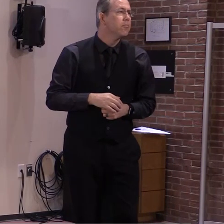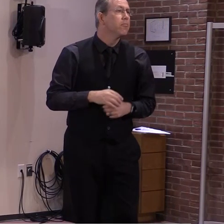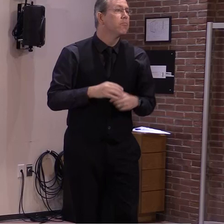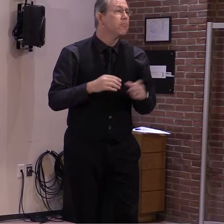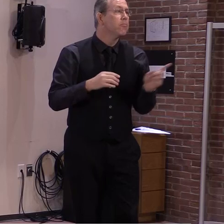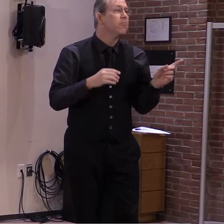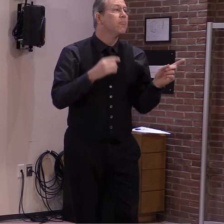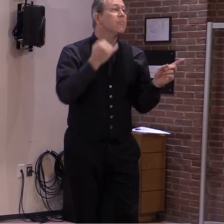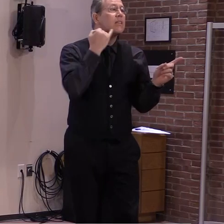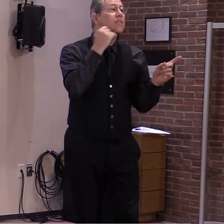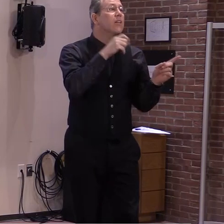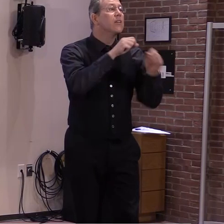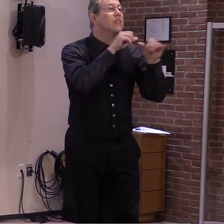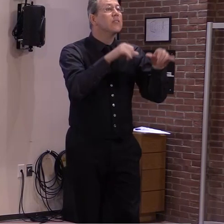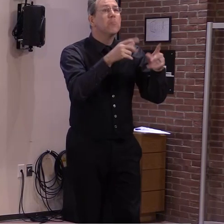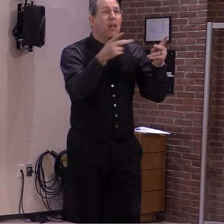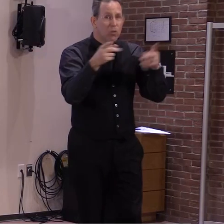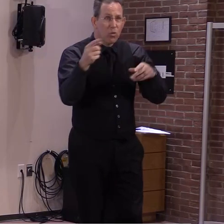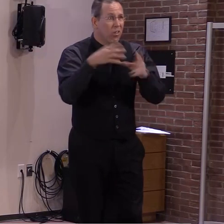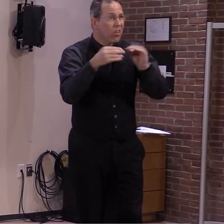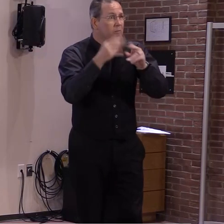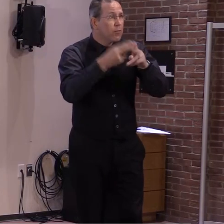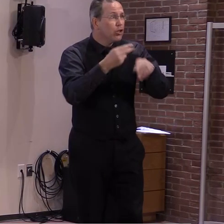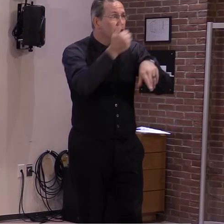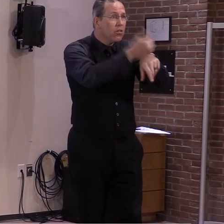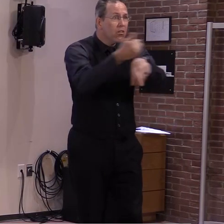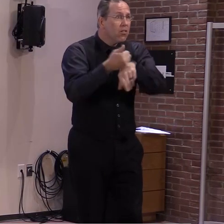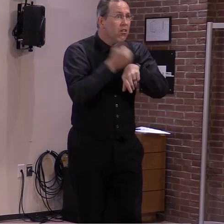going to rely on that partnership over in New Hampshire?